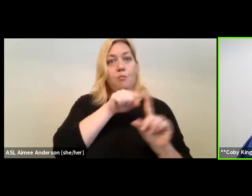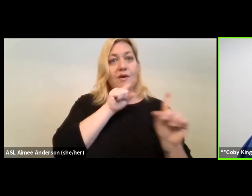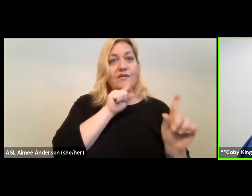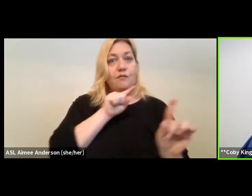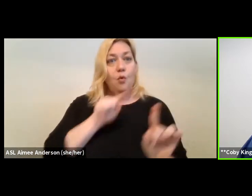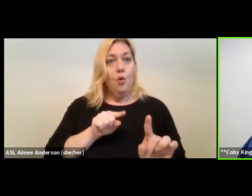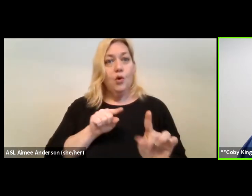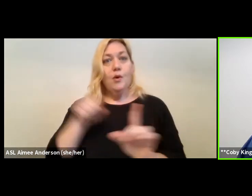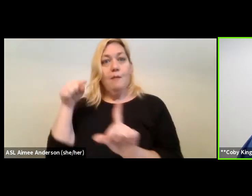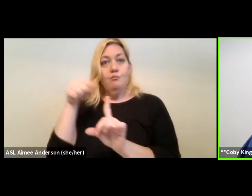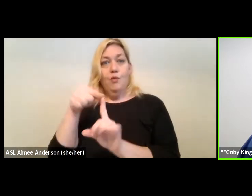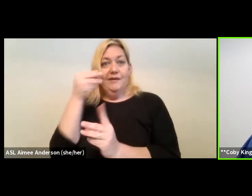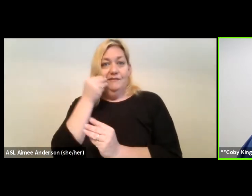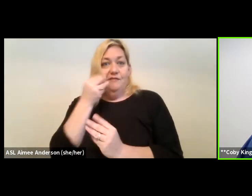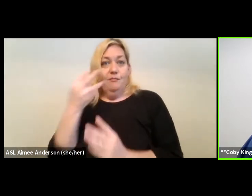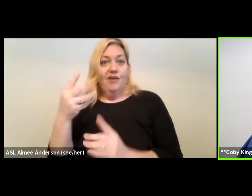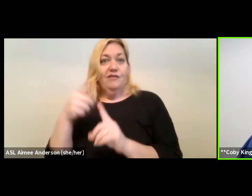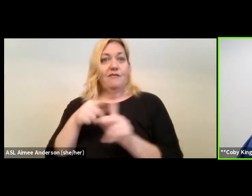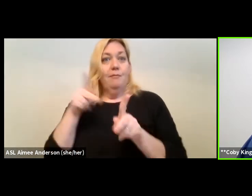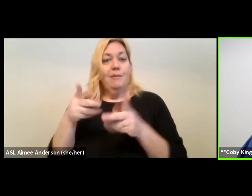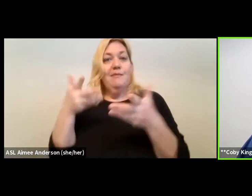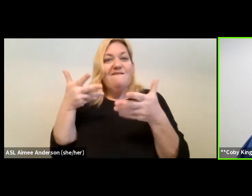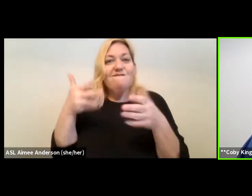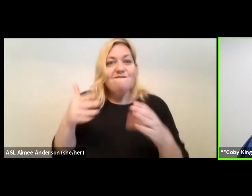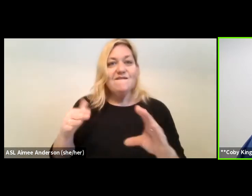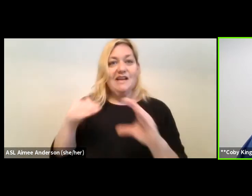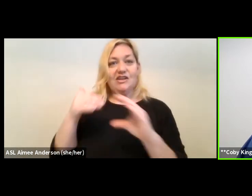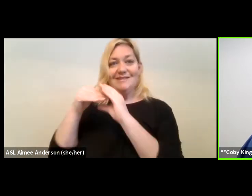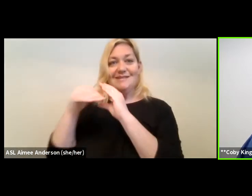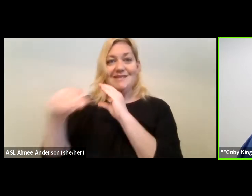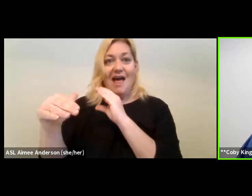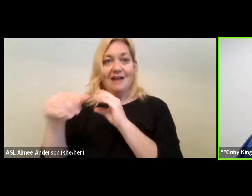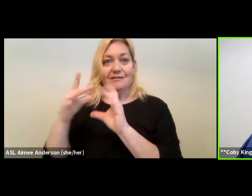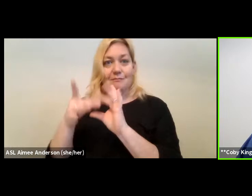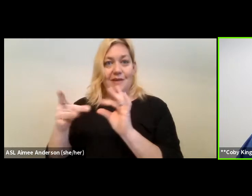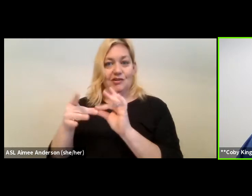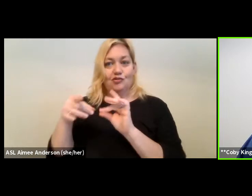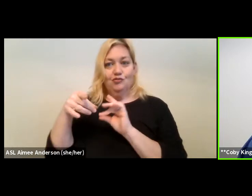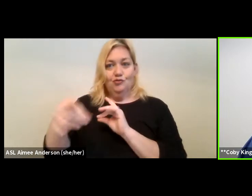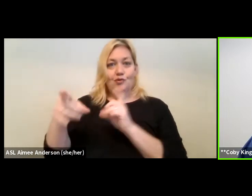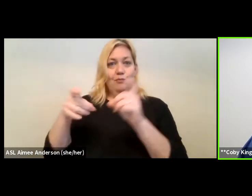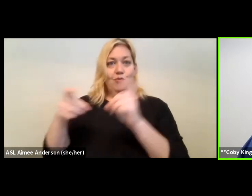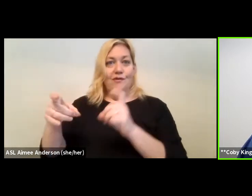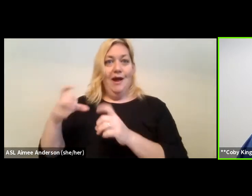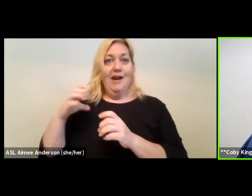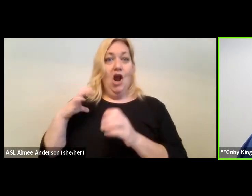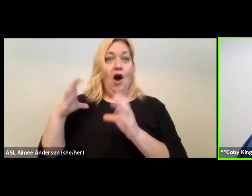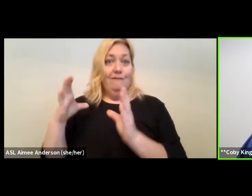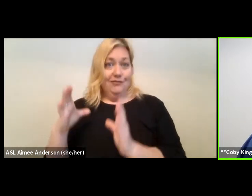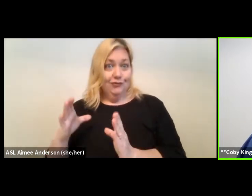points of information from people that send messages to the presiding officer.